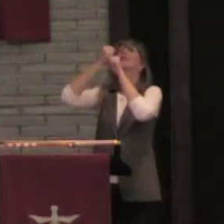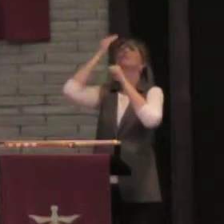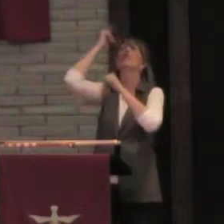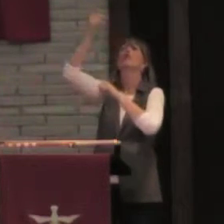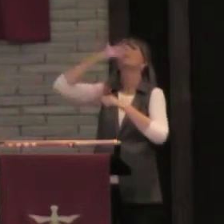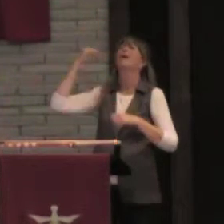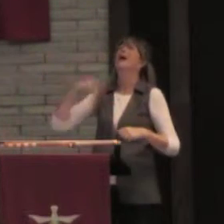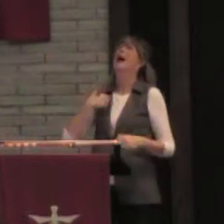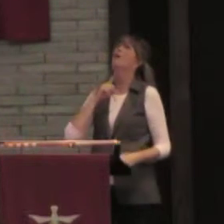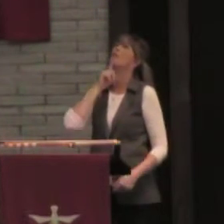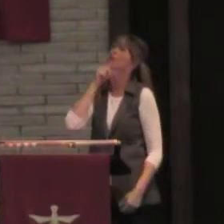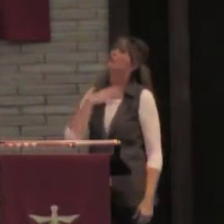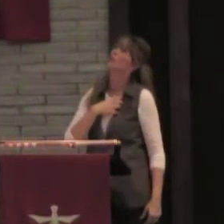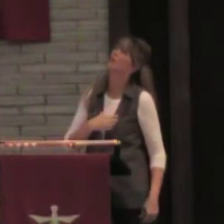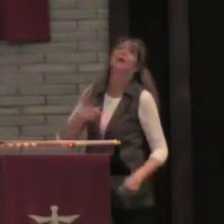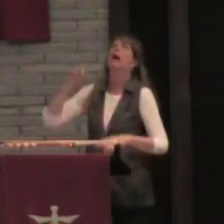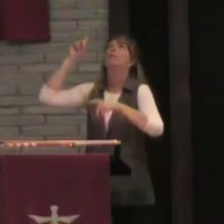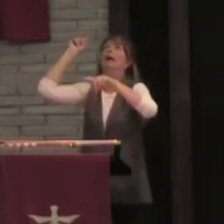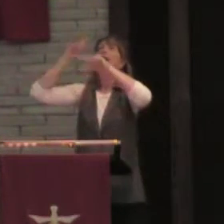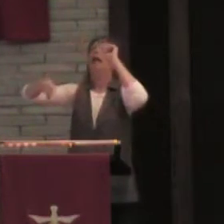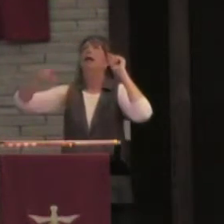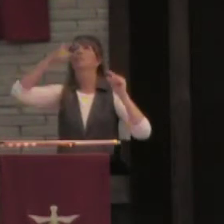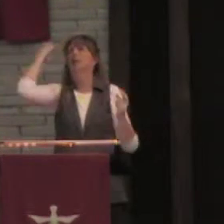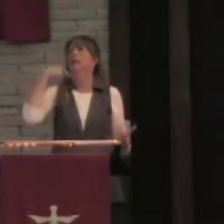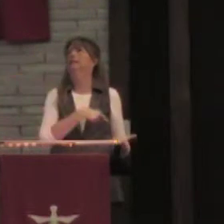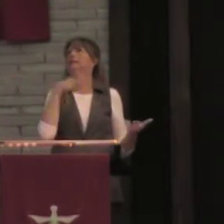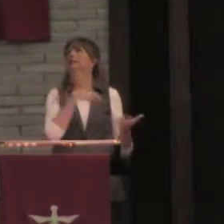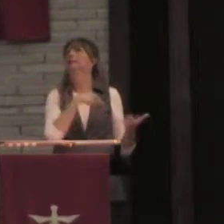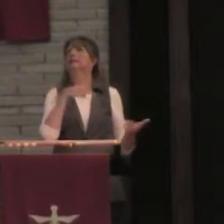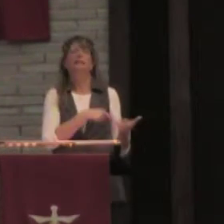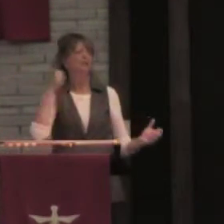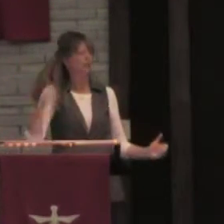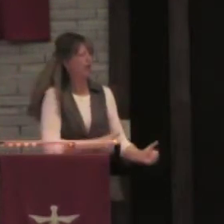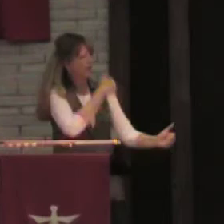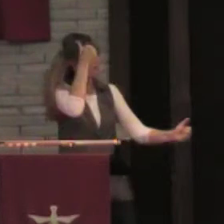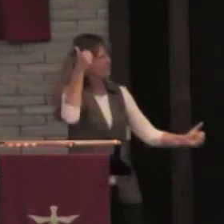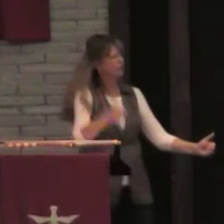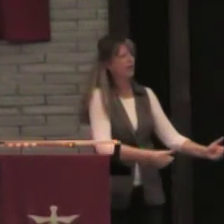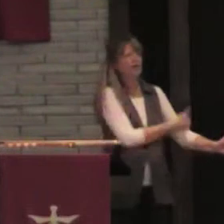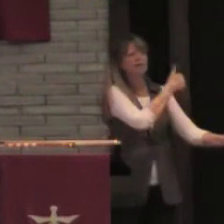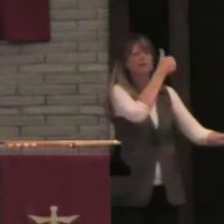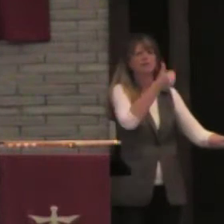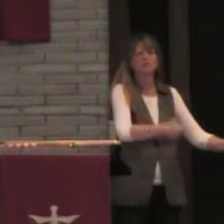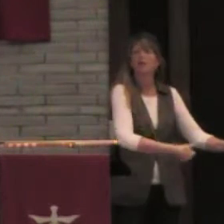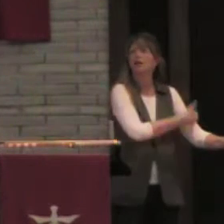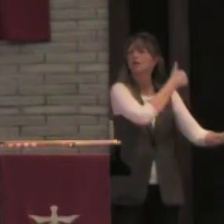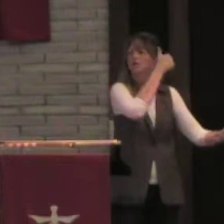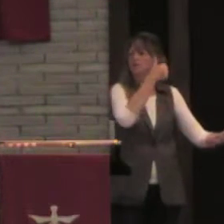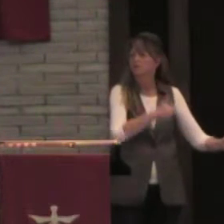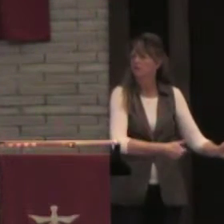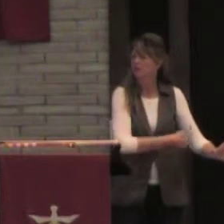could pray, I wish I could get to know you better. I really do, but I gotta focus on this. And we start chasing this dream or